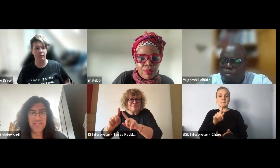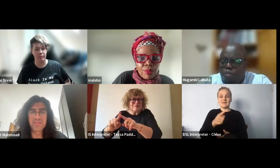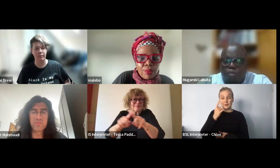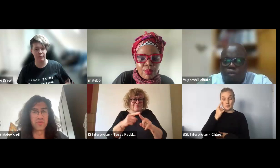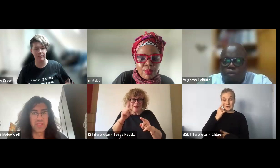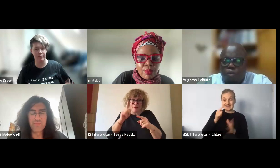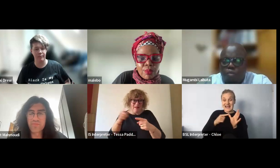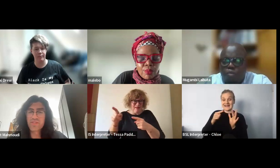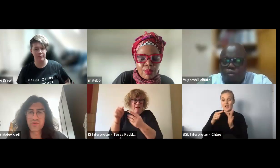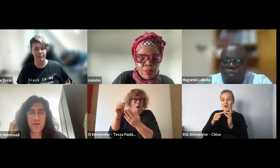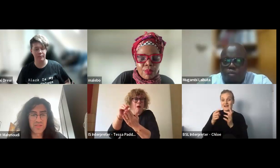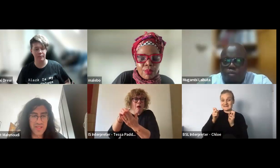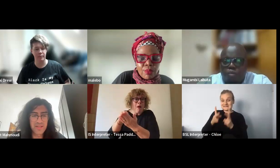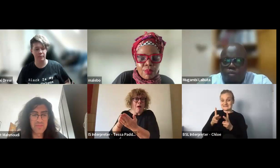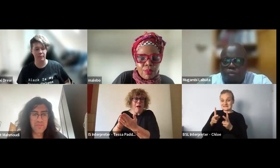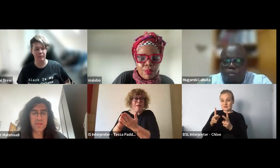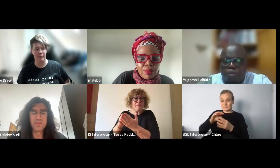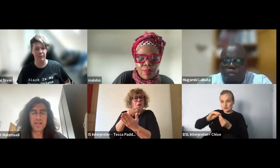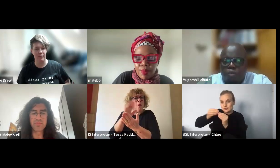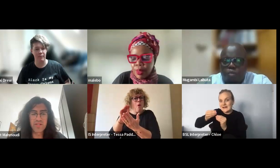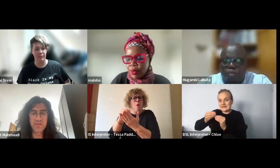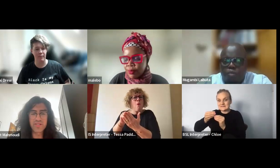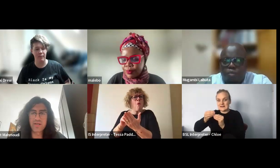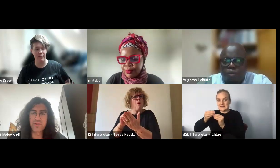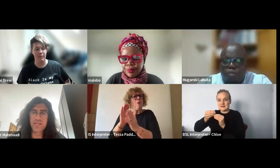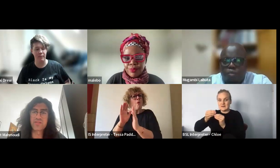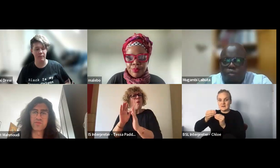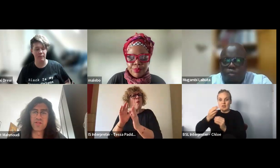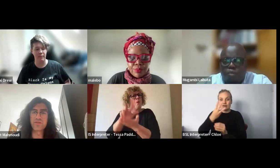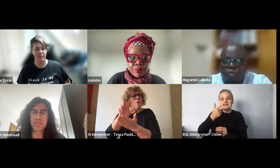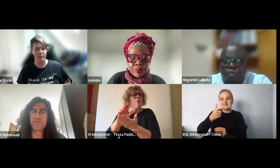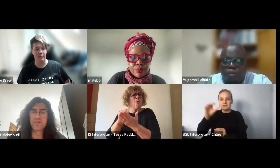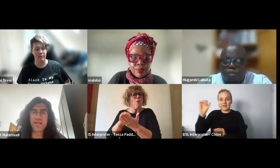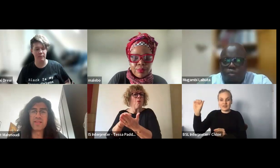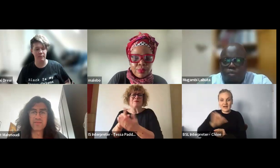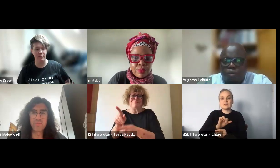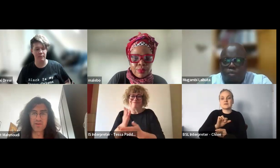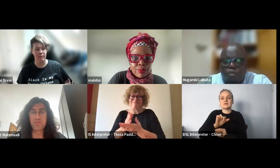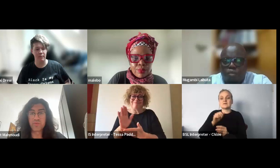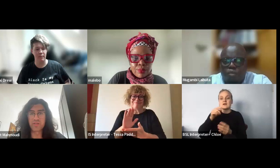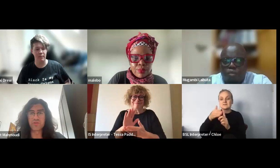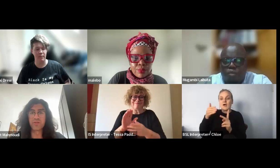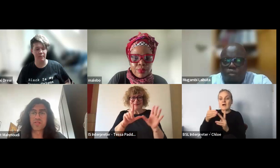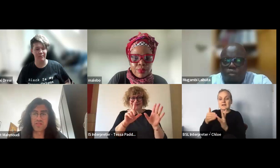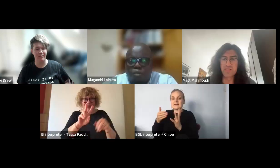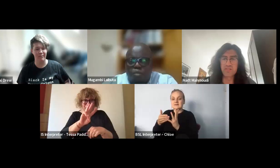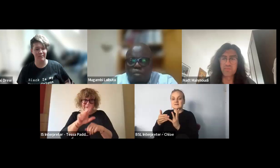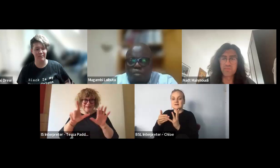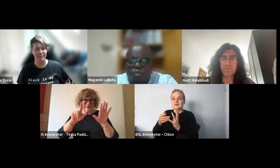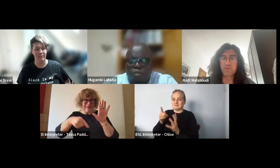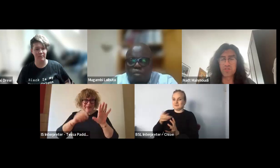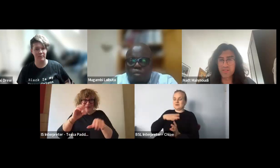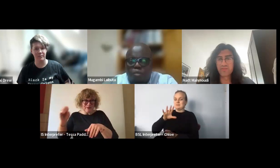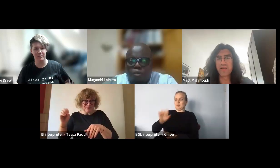by an AI system, you really should pause to think. And I'd be curious about your sense of whether there is ever any amount of human control of such a